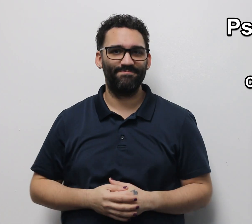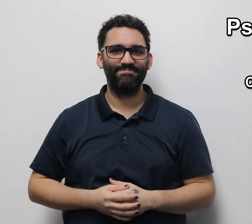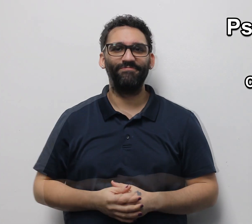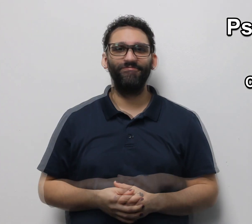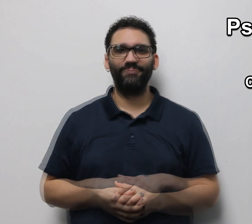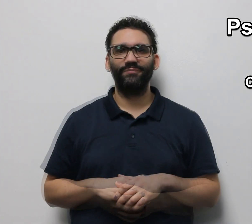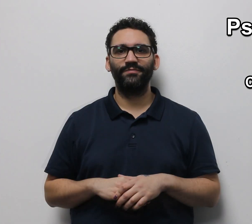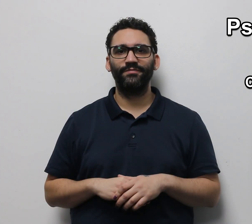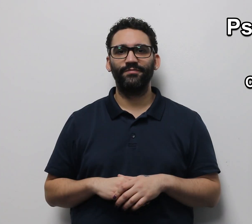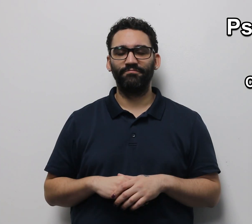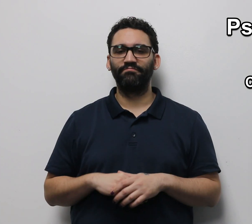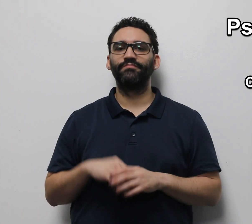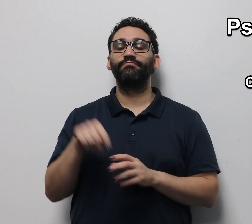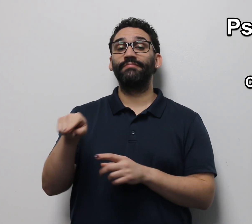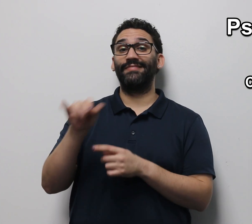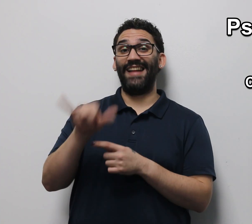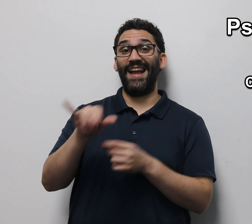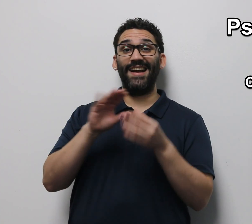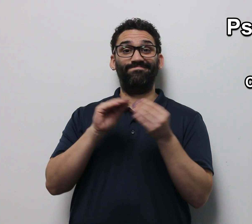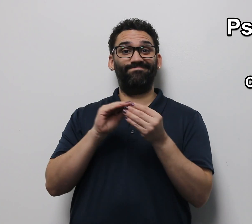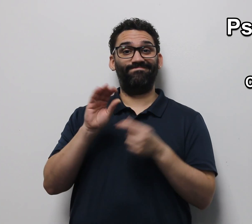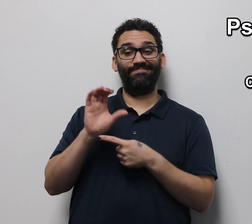and change these thoughts into more positive thoughts.